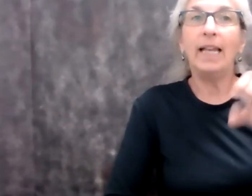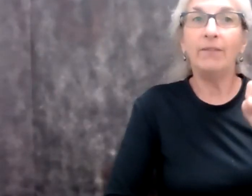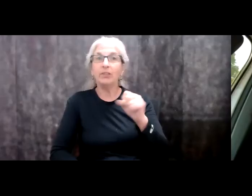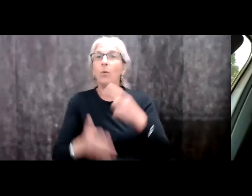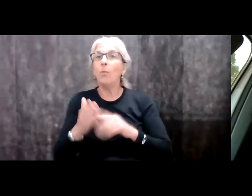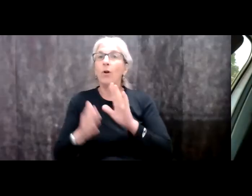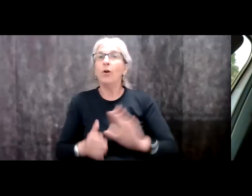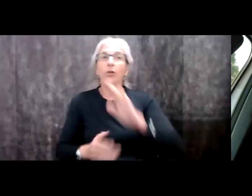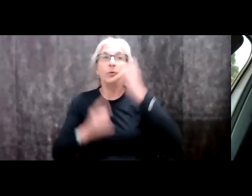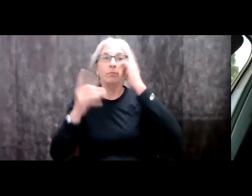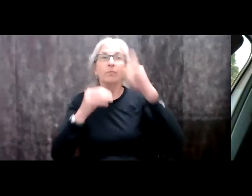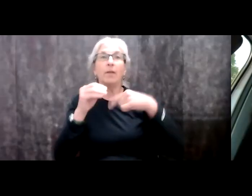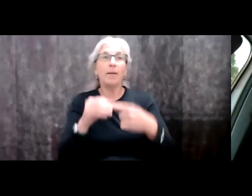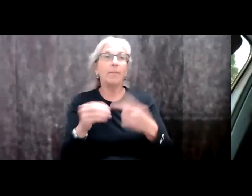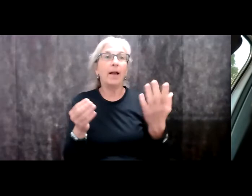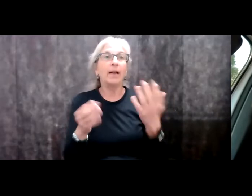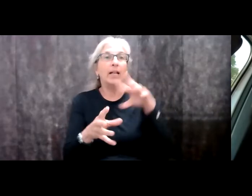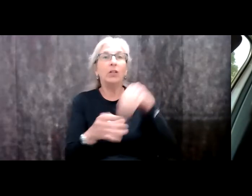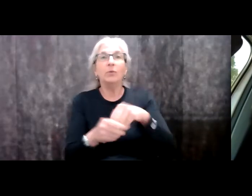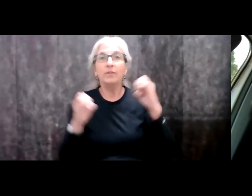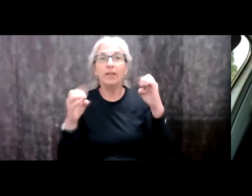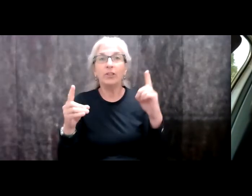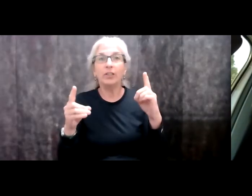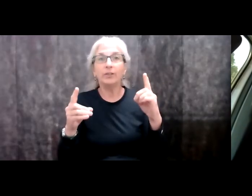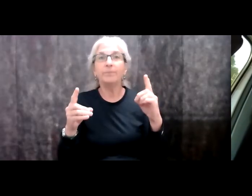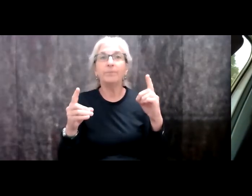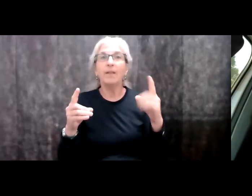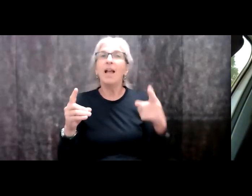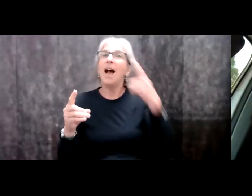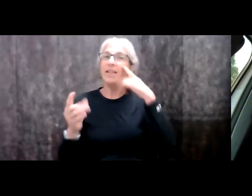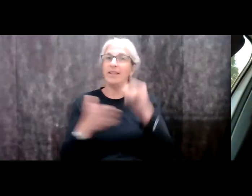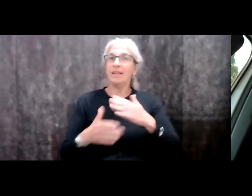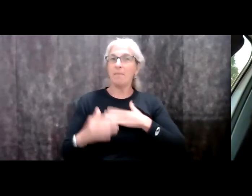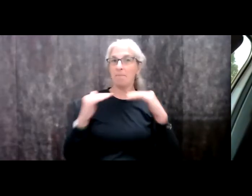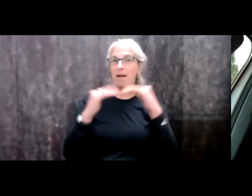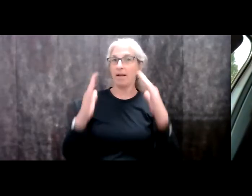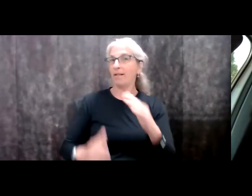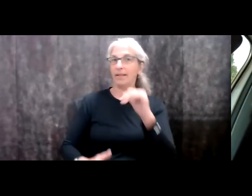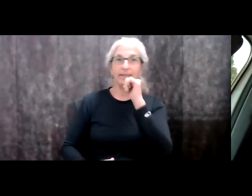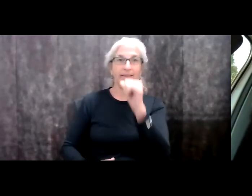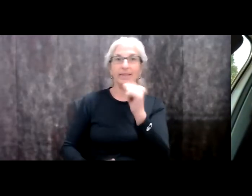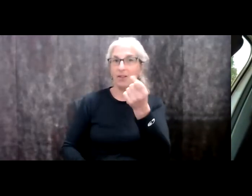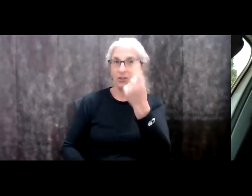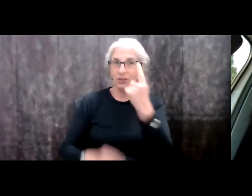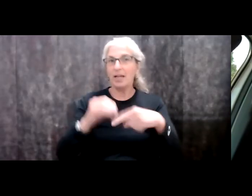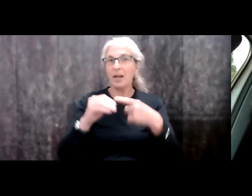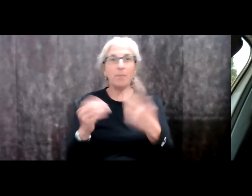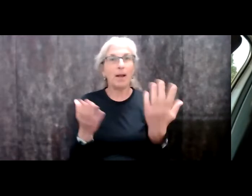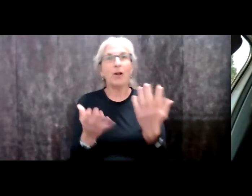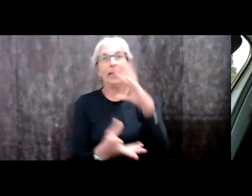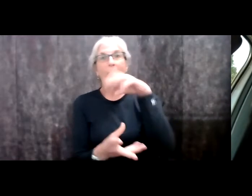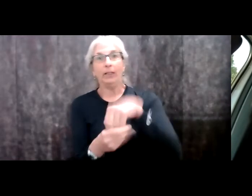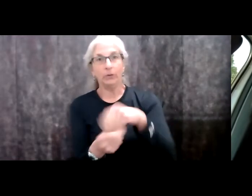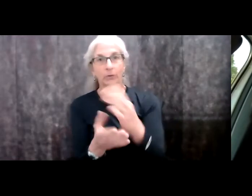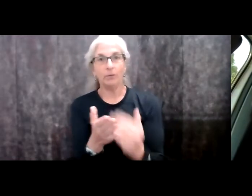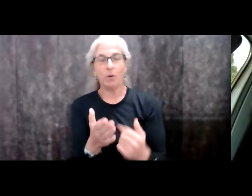disabilities. Sure. So I think my colleagues may have not caught the inclusive part on this. I mean, I'm a big supporter of homeschool and charter schools, and